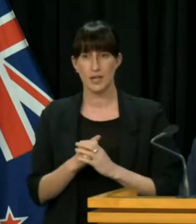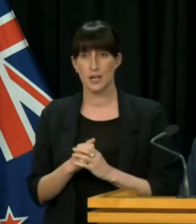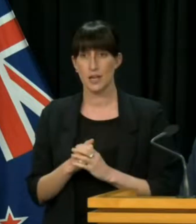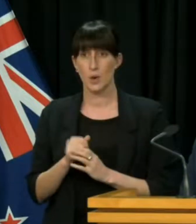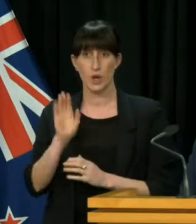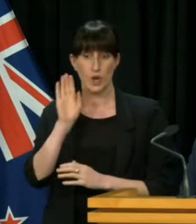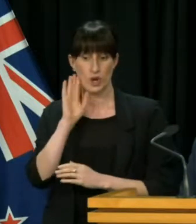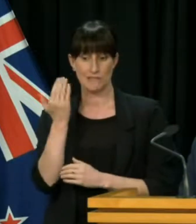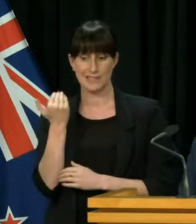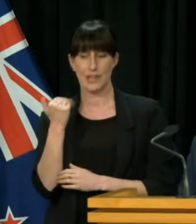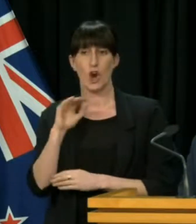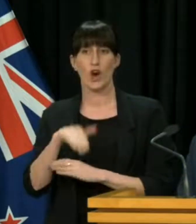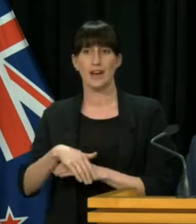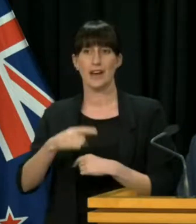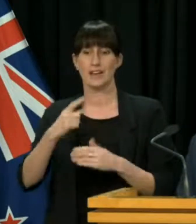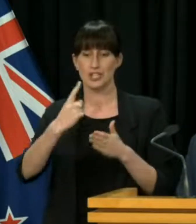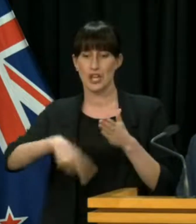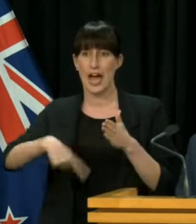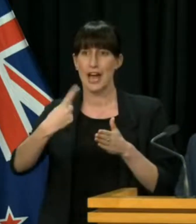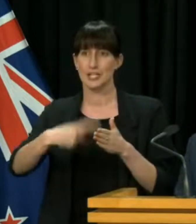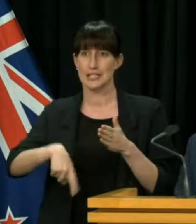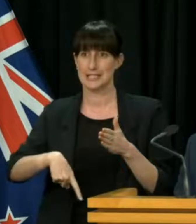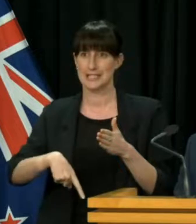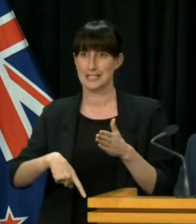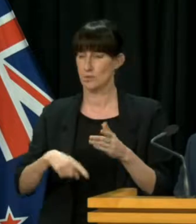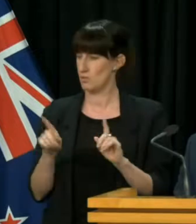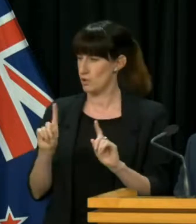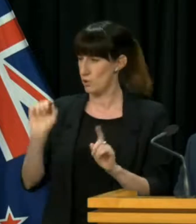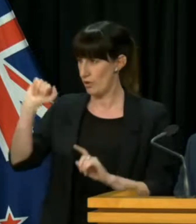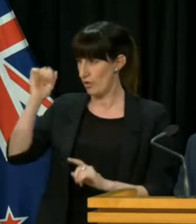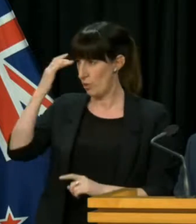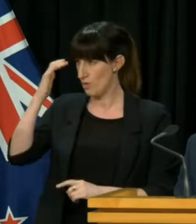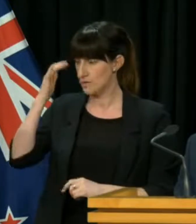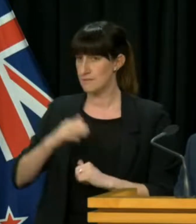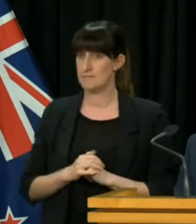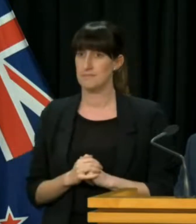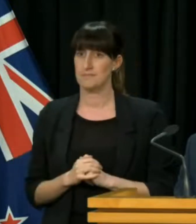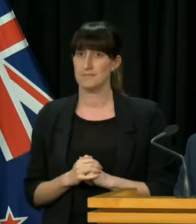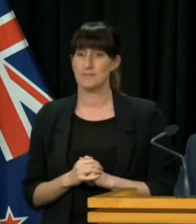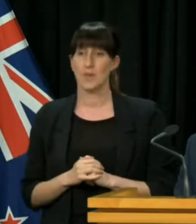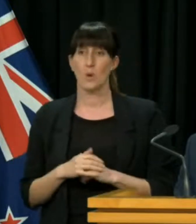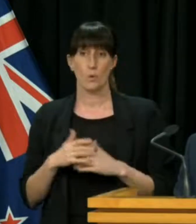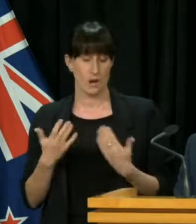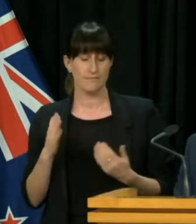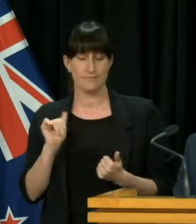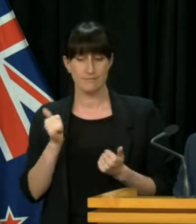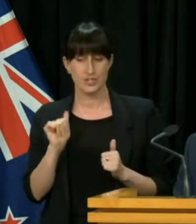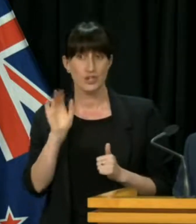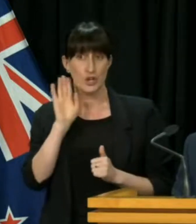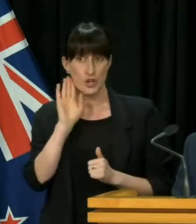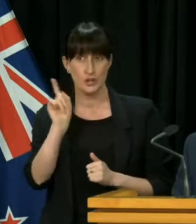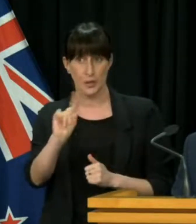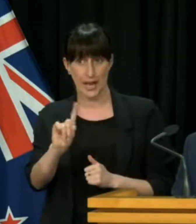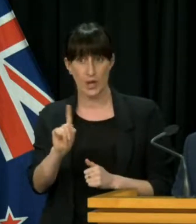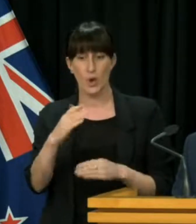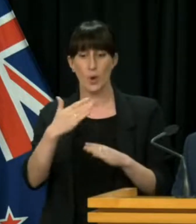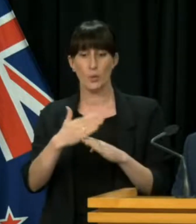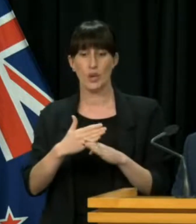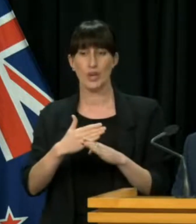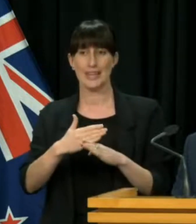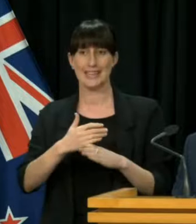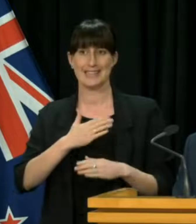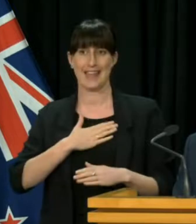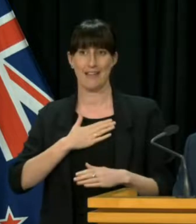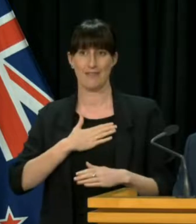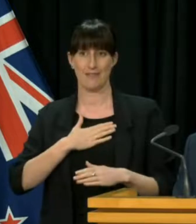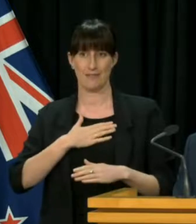now? Yeah, so obviously we'll have seen today that WorkSafe have said that they have laid charges